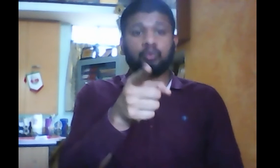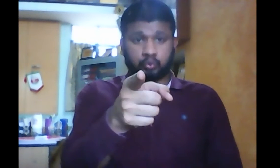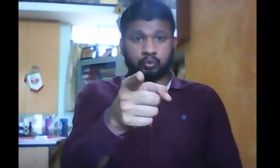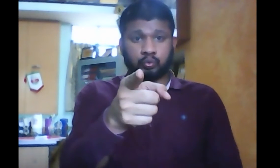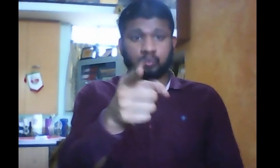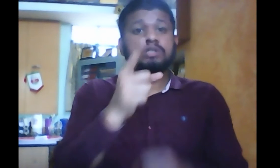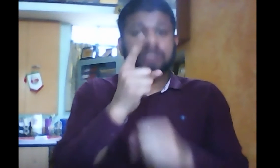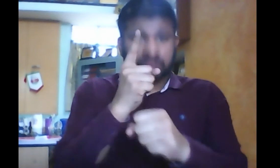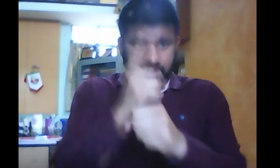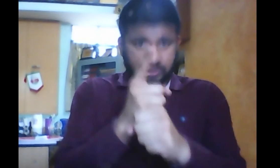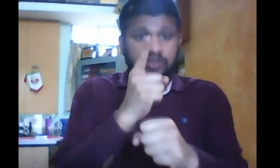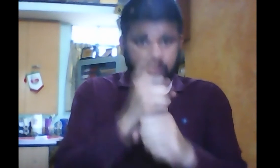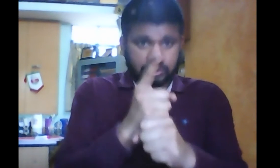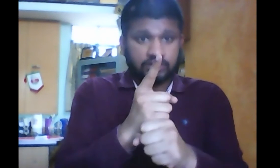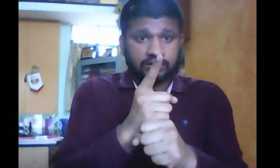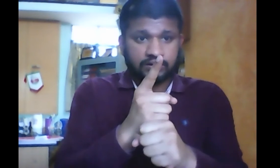You are a teacher.